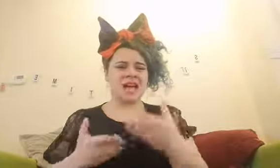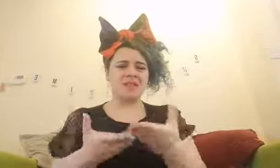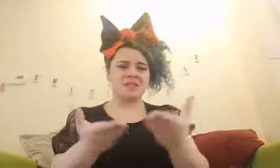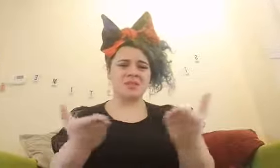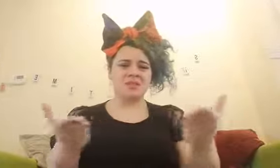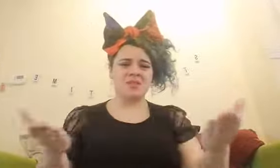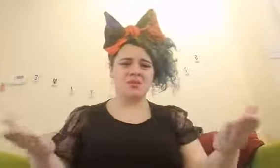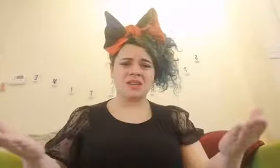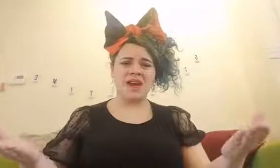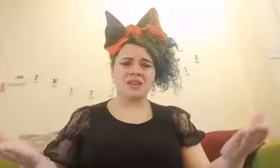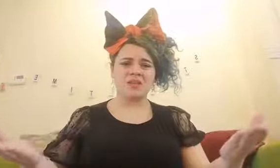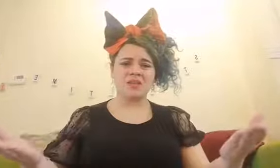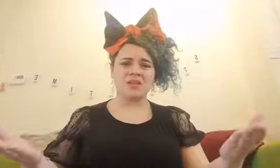have some food now.